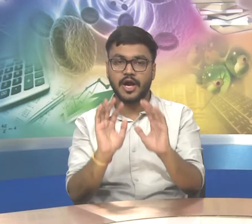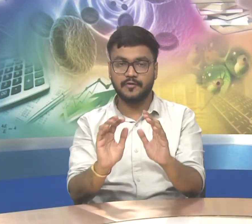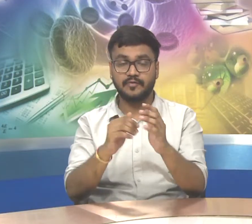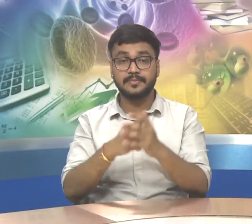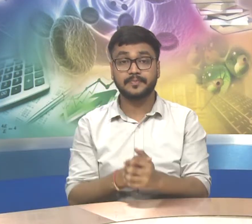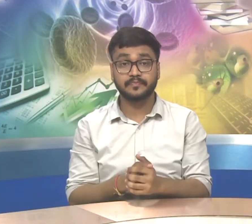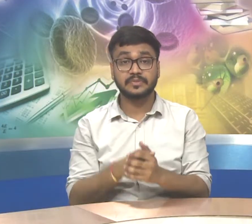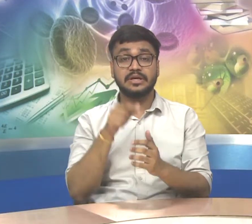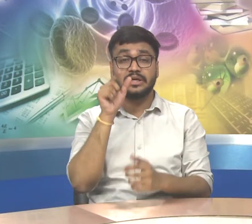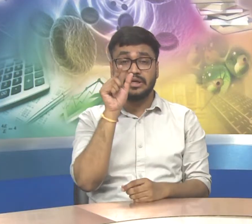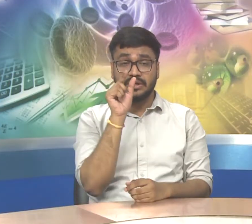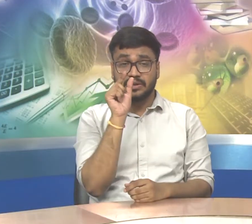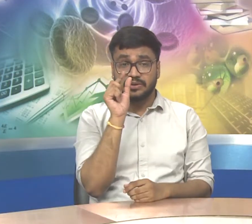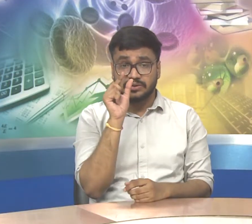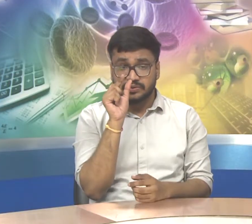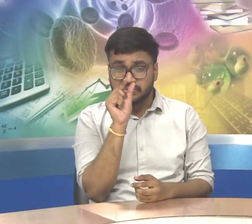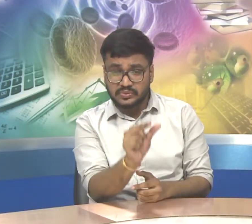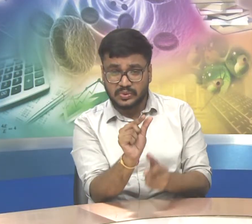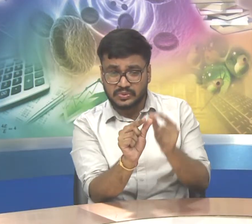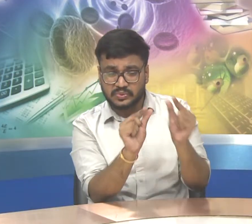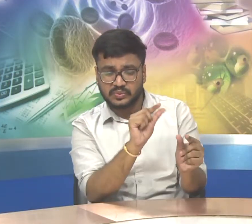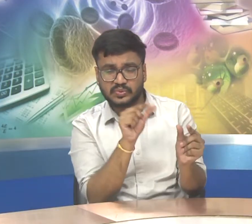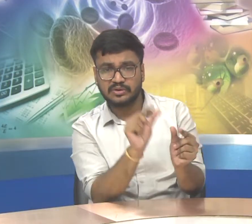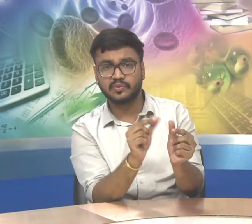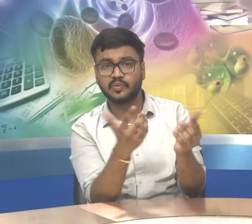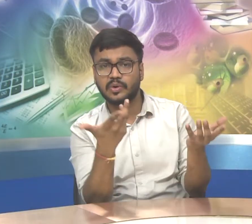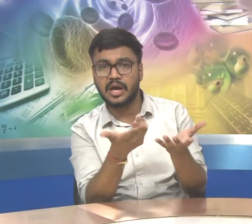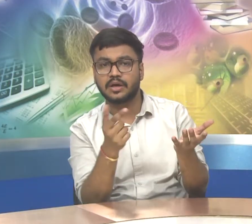1/12th of the mass of carbon-12